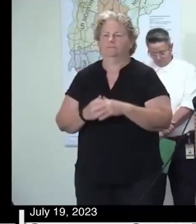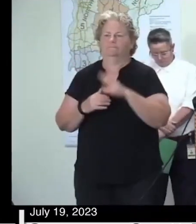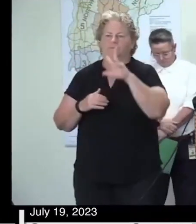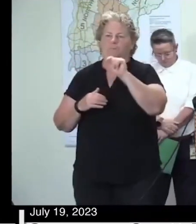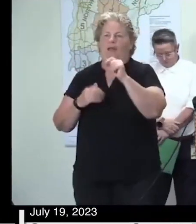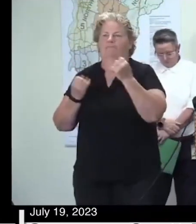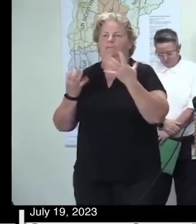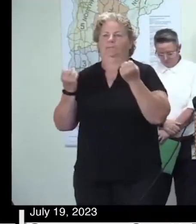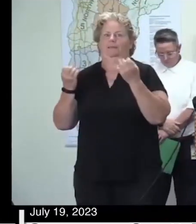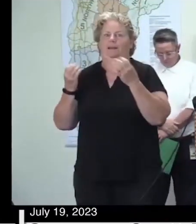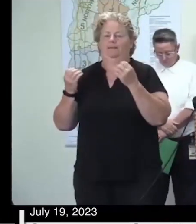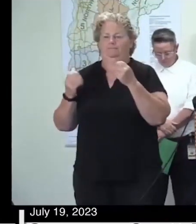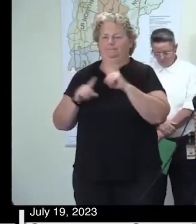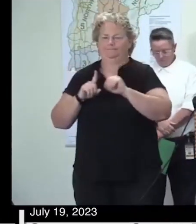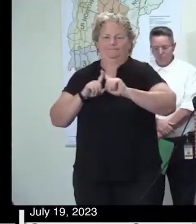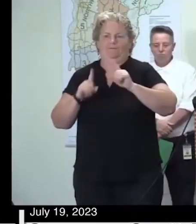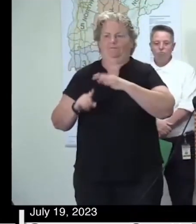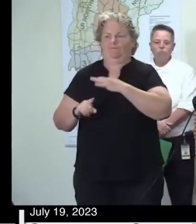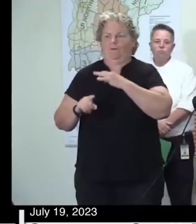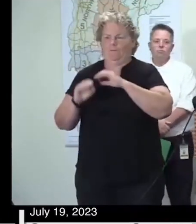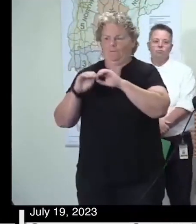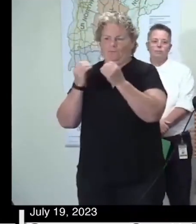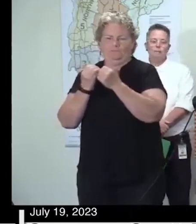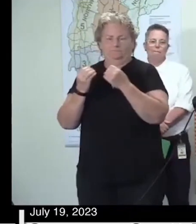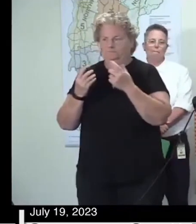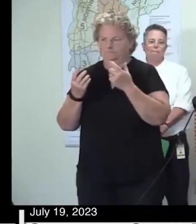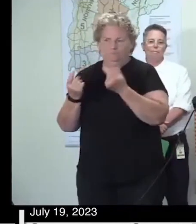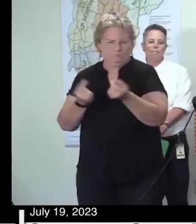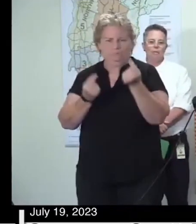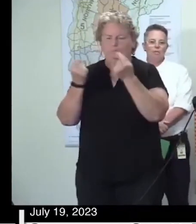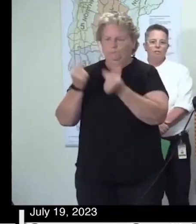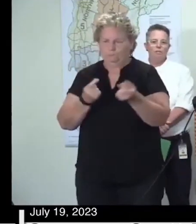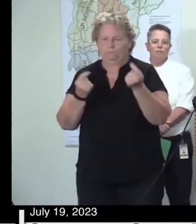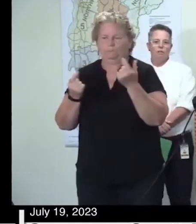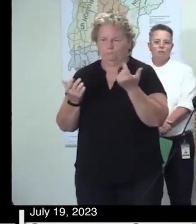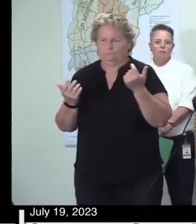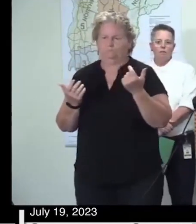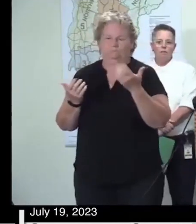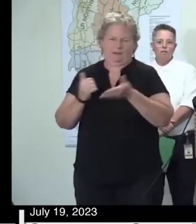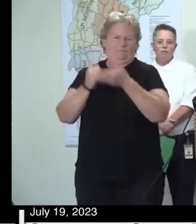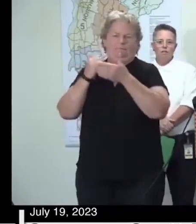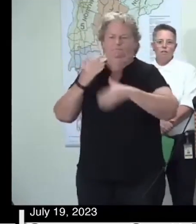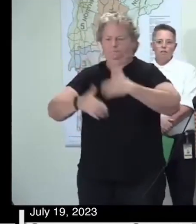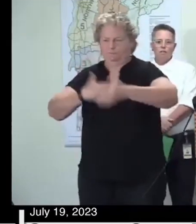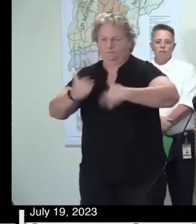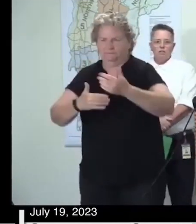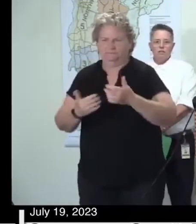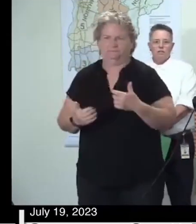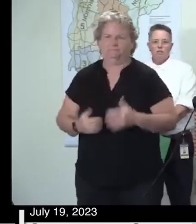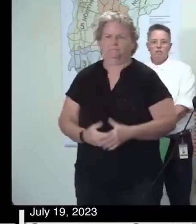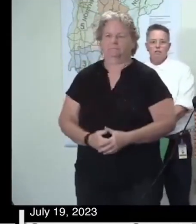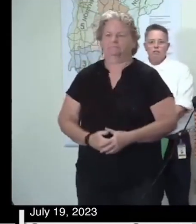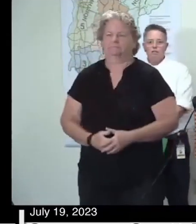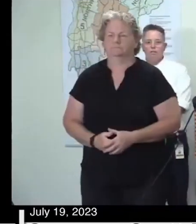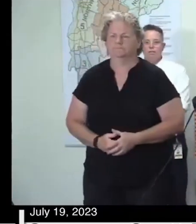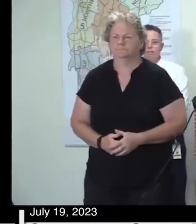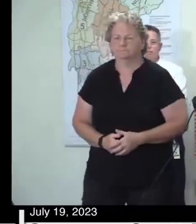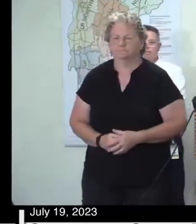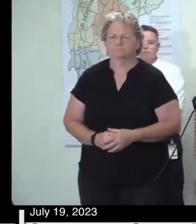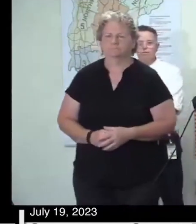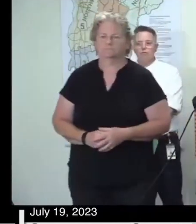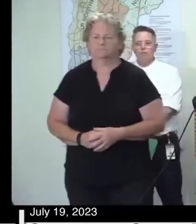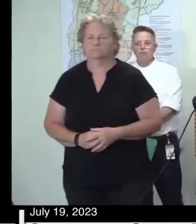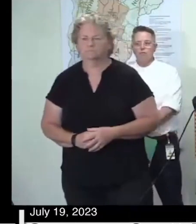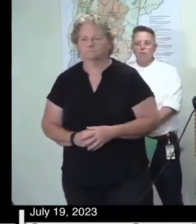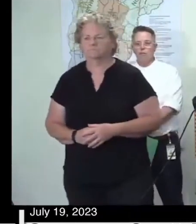operate nationally that are now active in our communities. We are asking these organizations, not individuals,